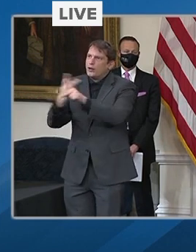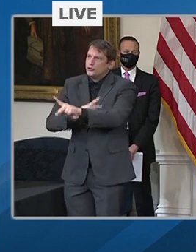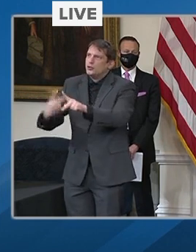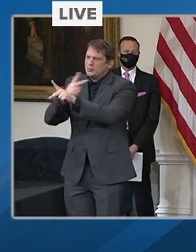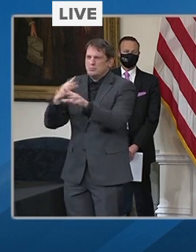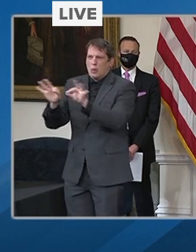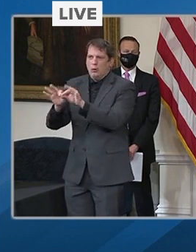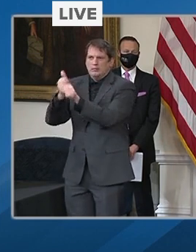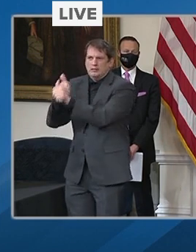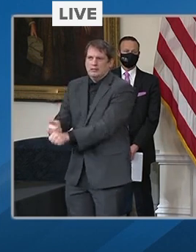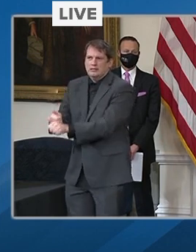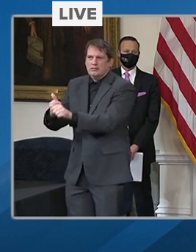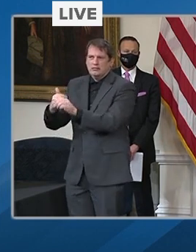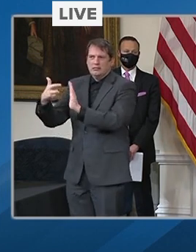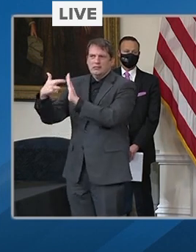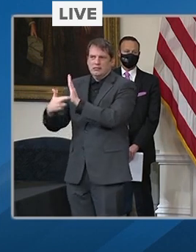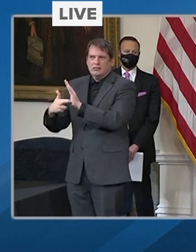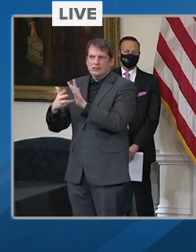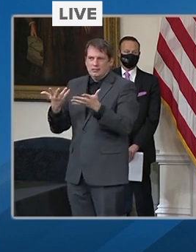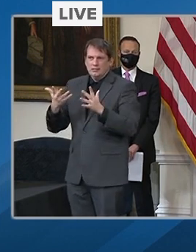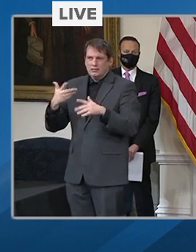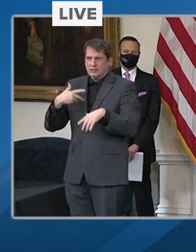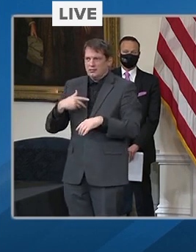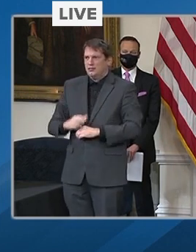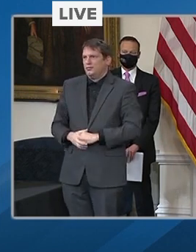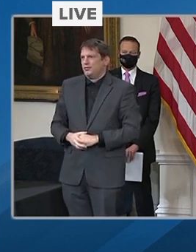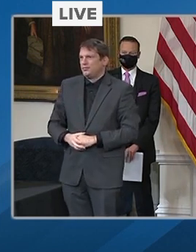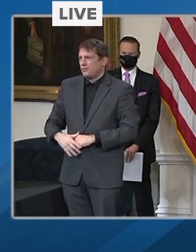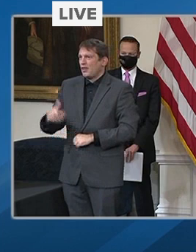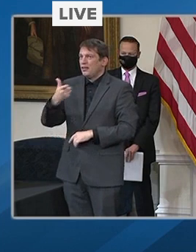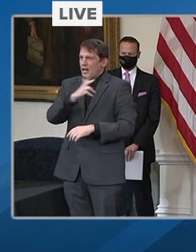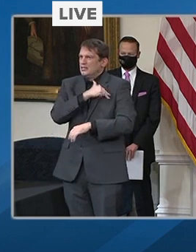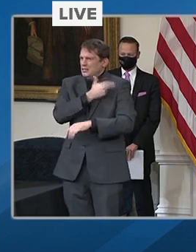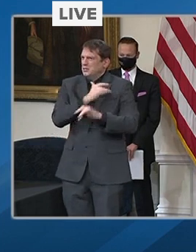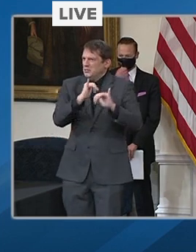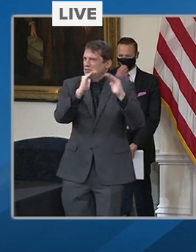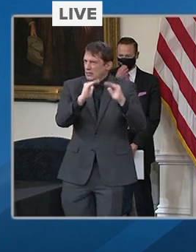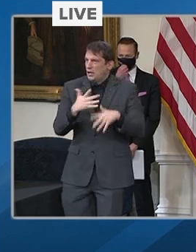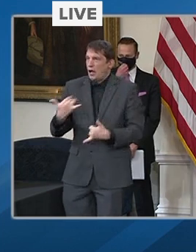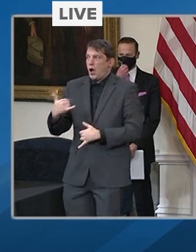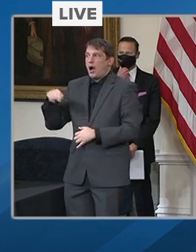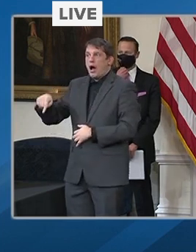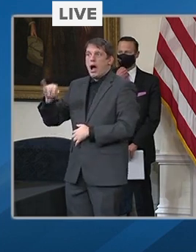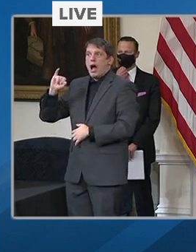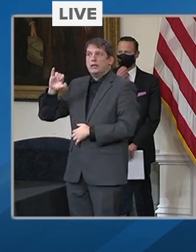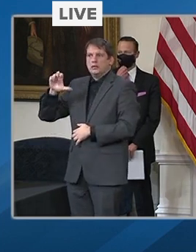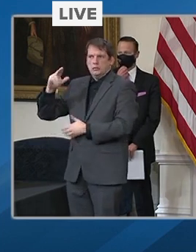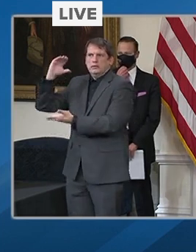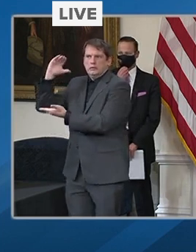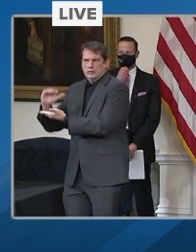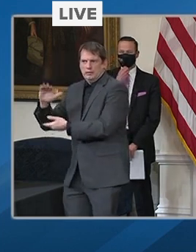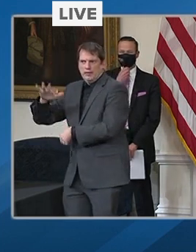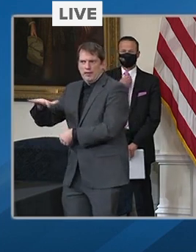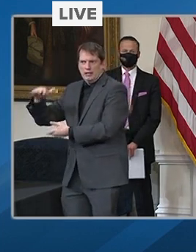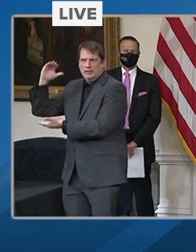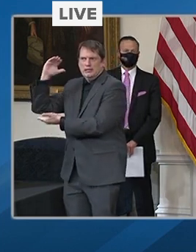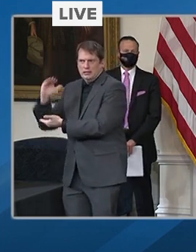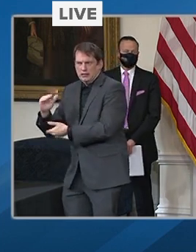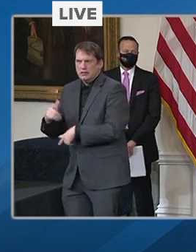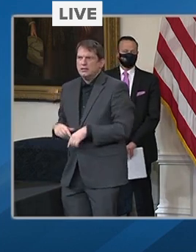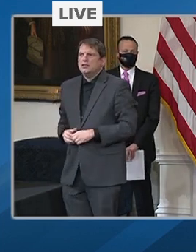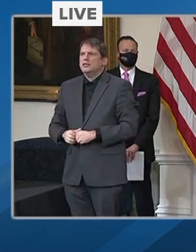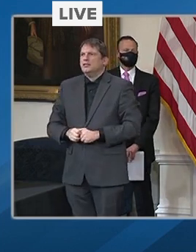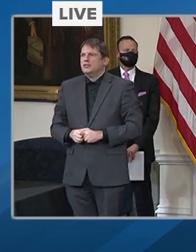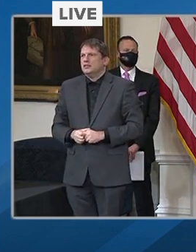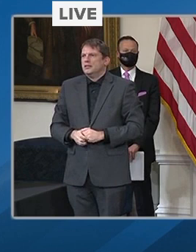by 60. Acute beds are down by 55. ICU beds are down by 5, and we have